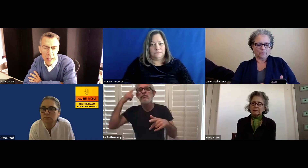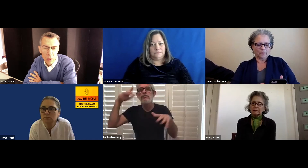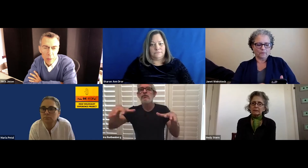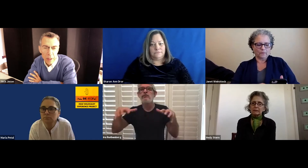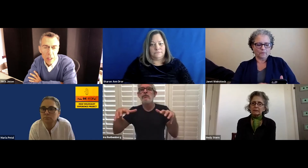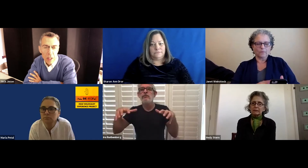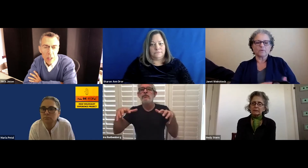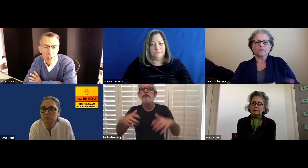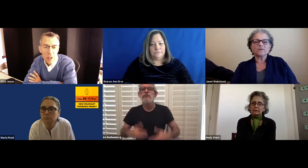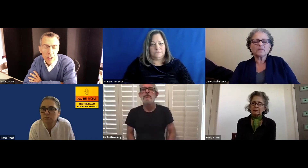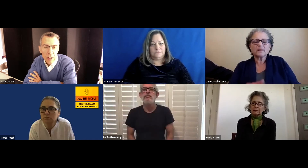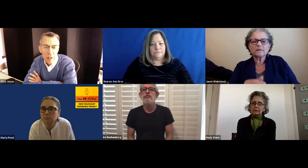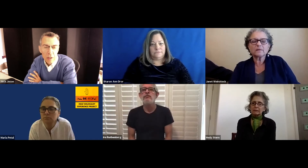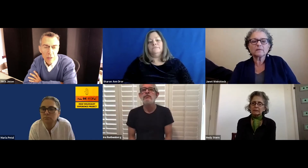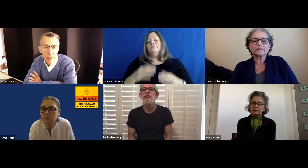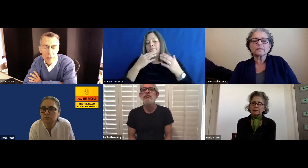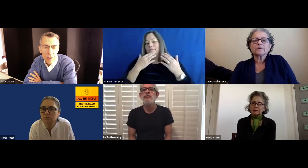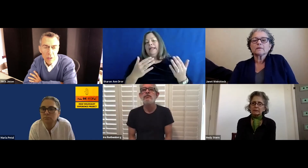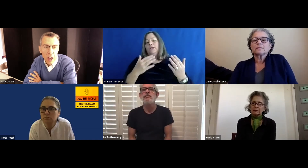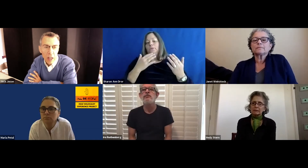but she felt just shocked